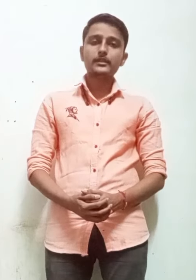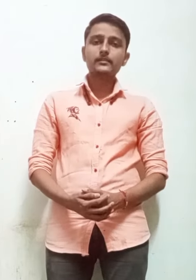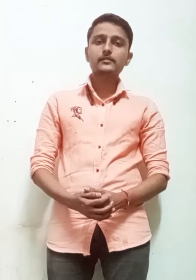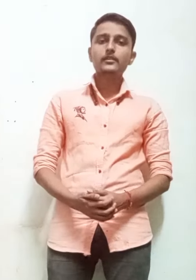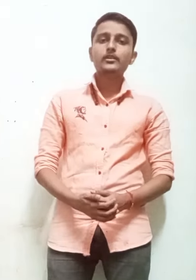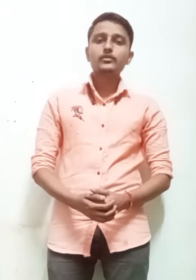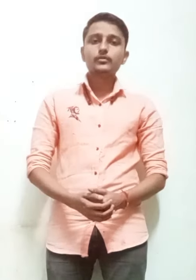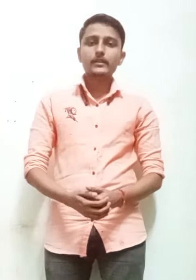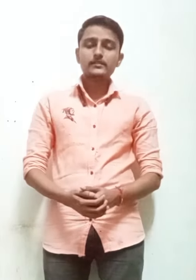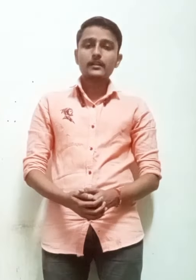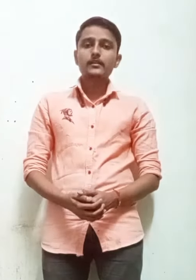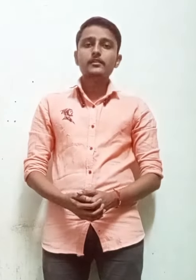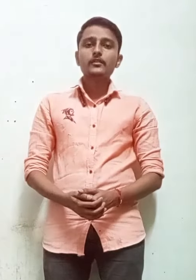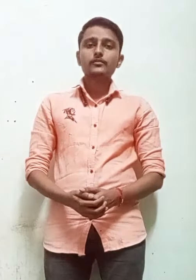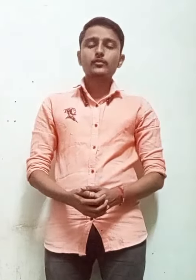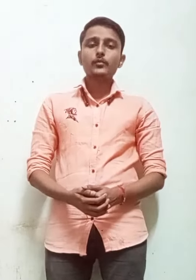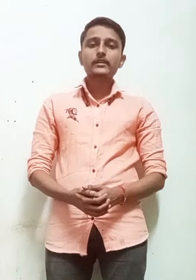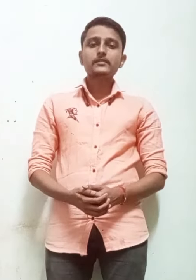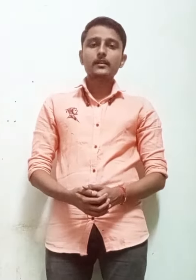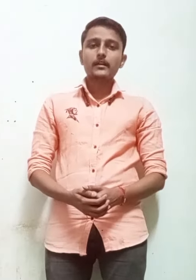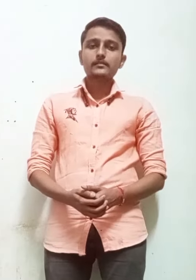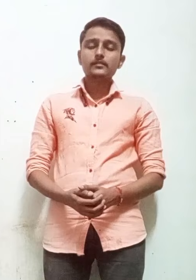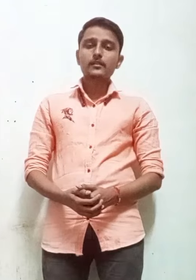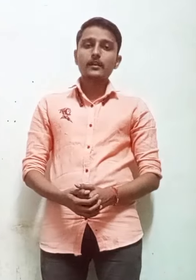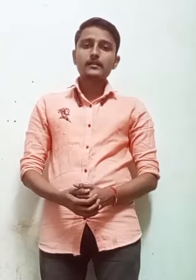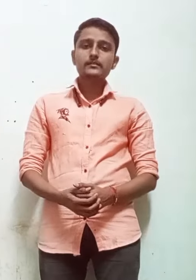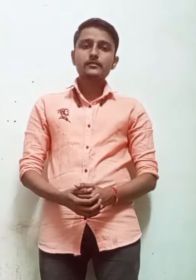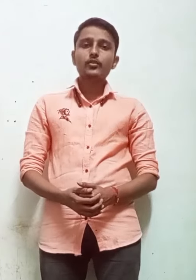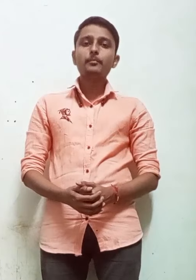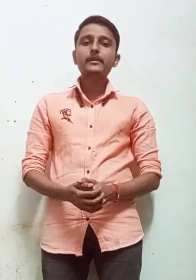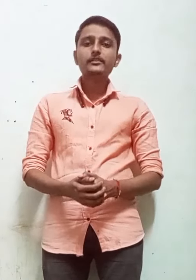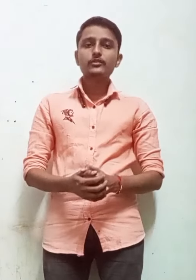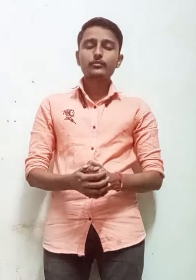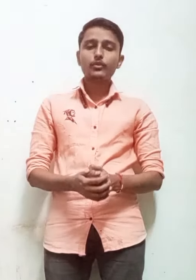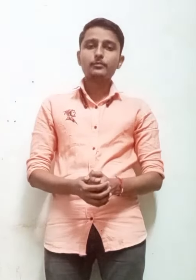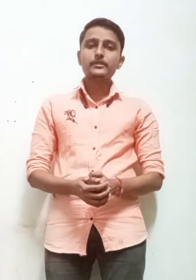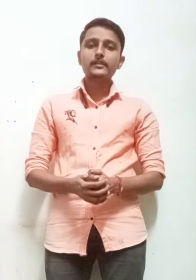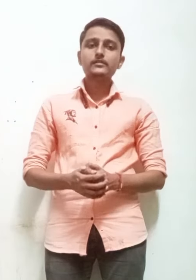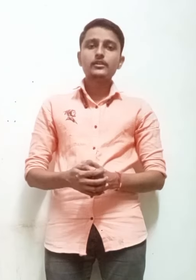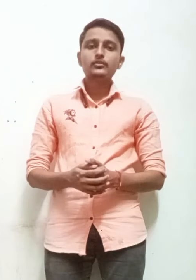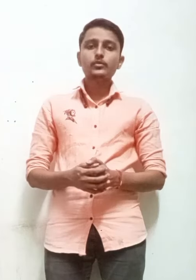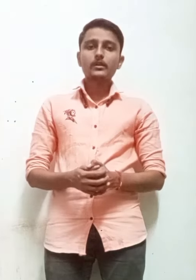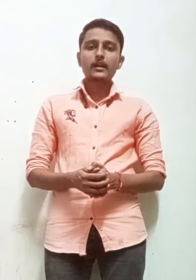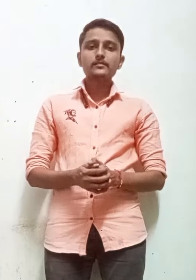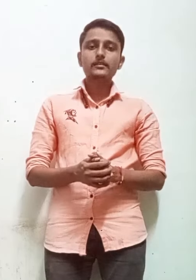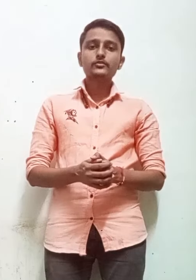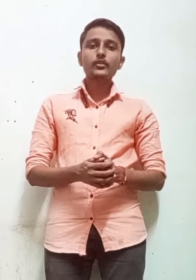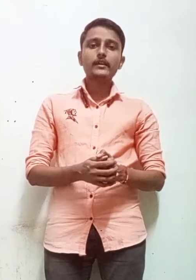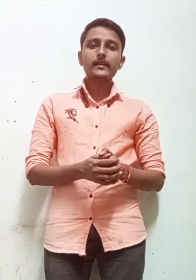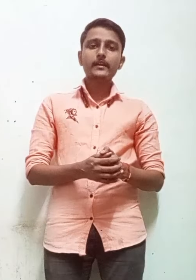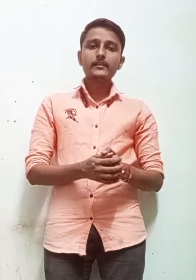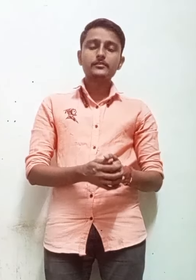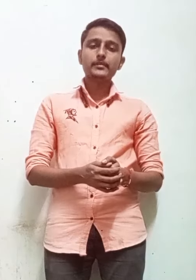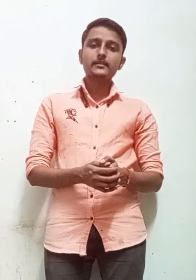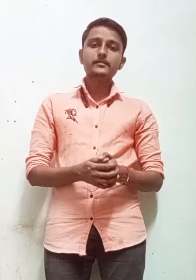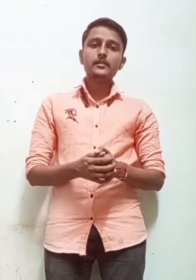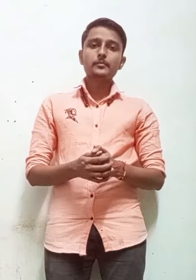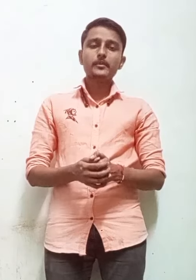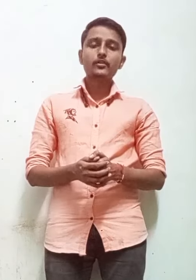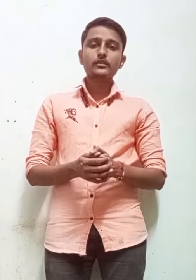objects. So let's start. So what is a class? A class is a combination of objects. So class does not take any space because